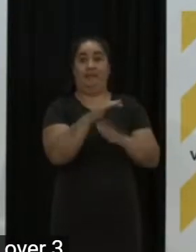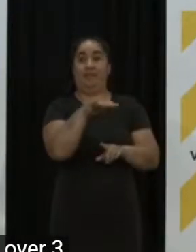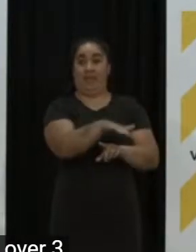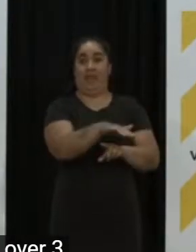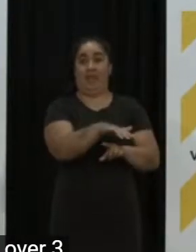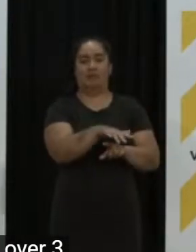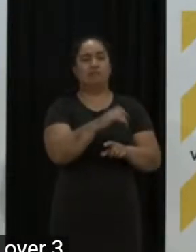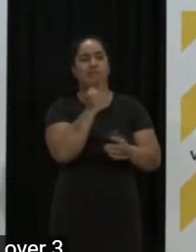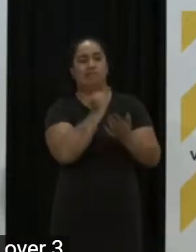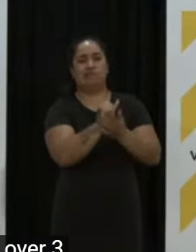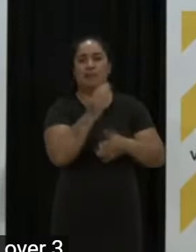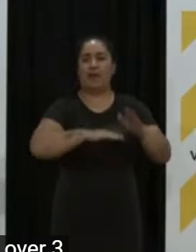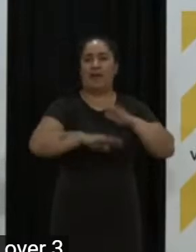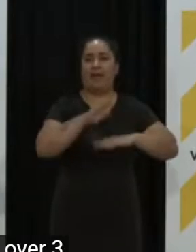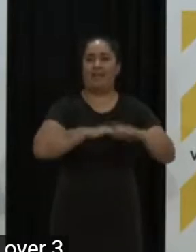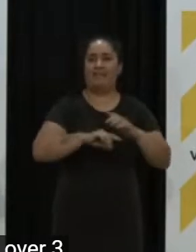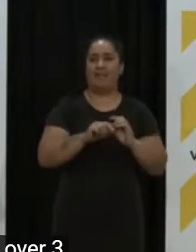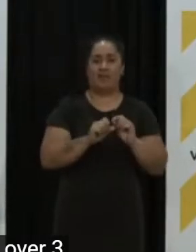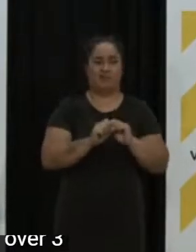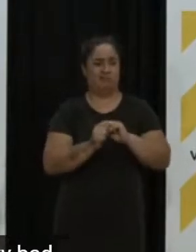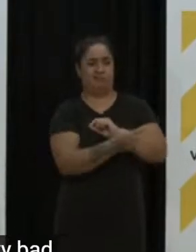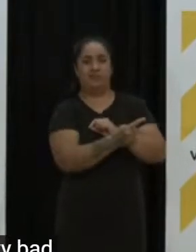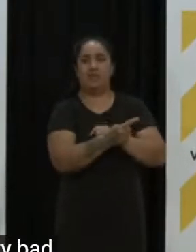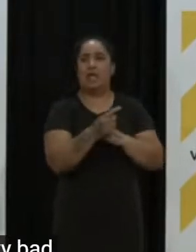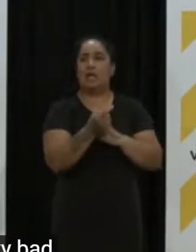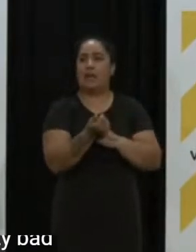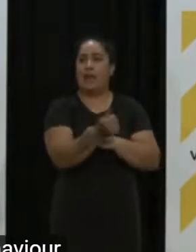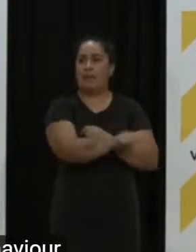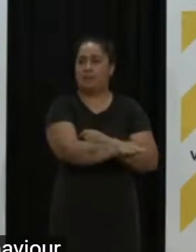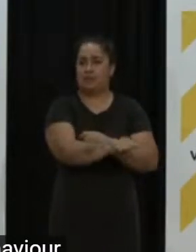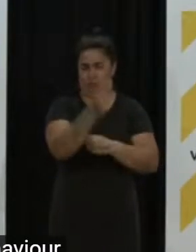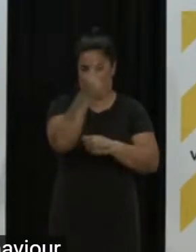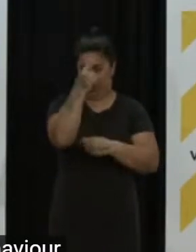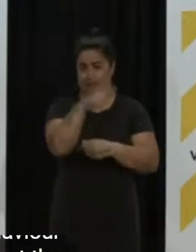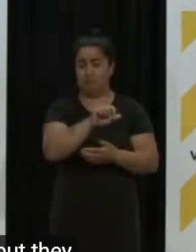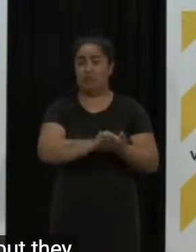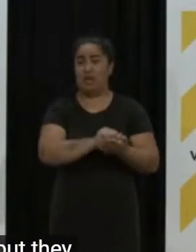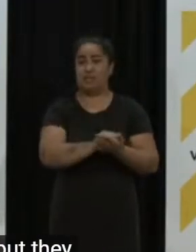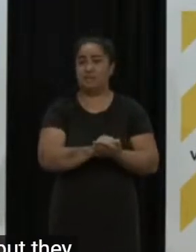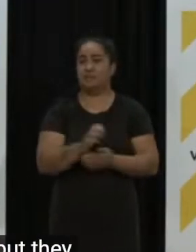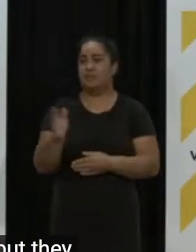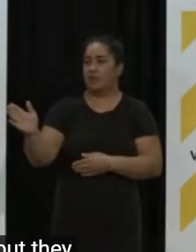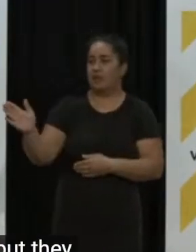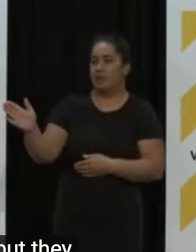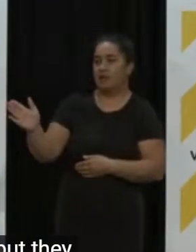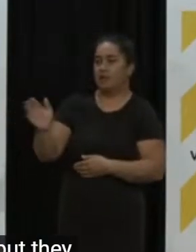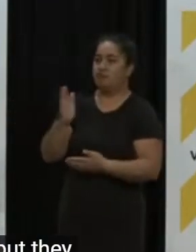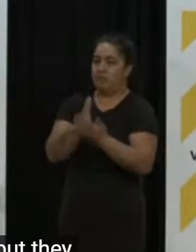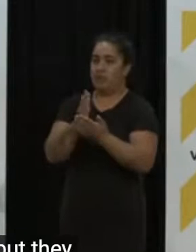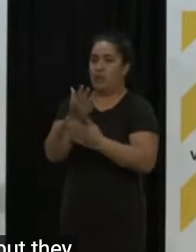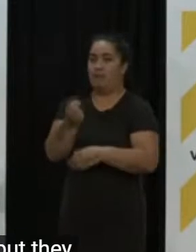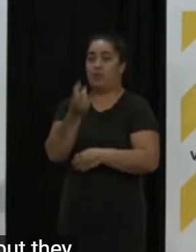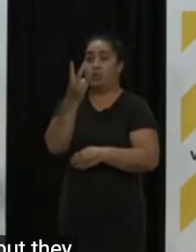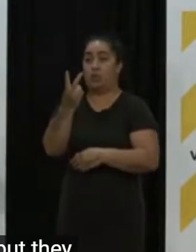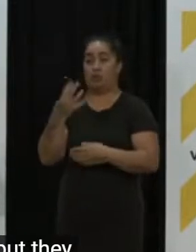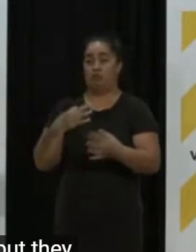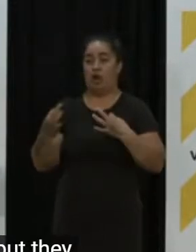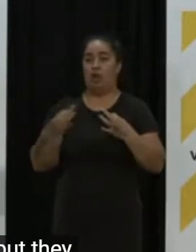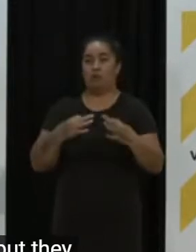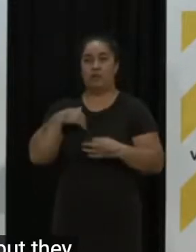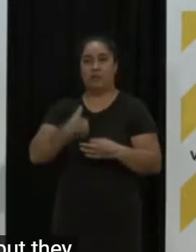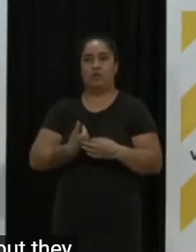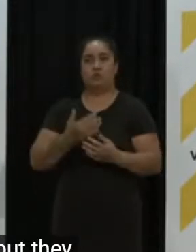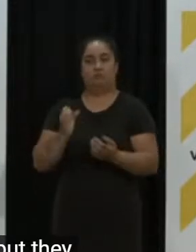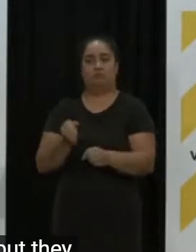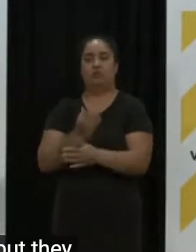Yeah. And look, here we have two roles that we need to take very seriously. Of course, we need to